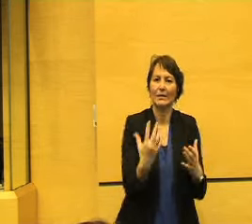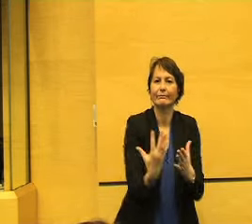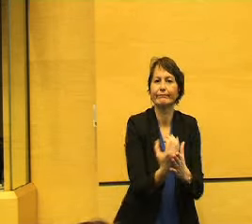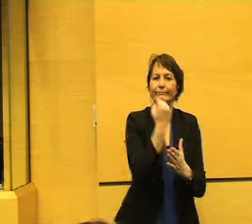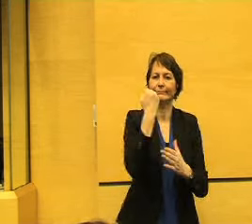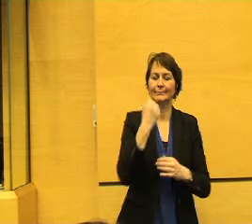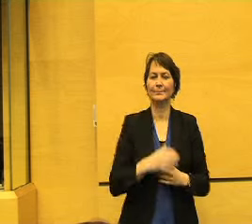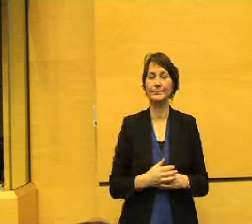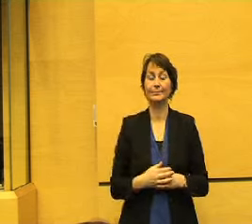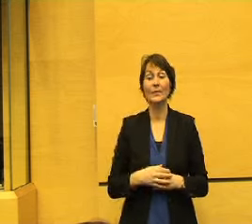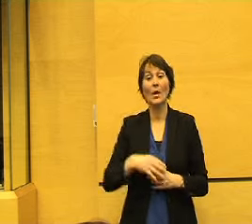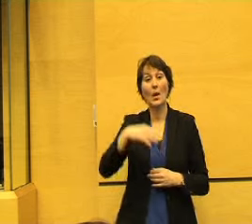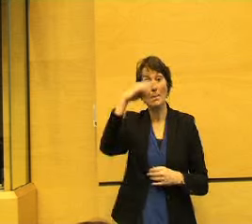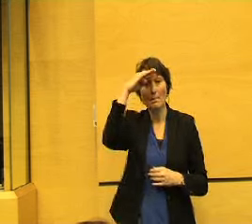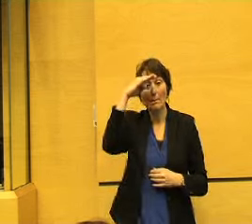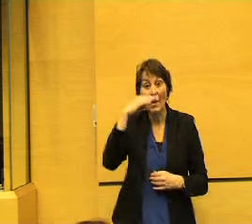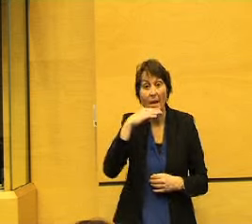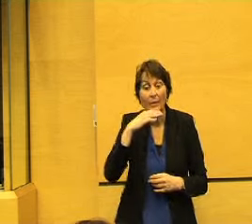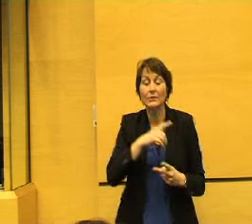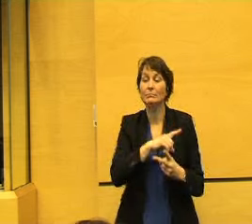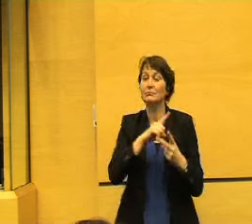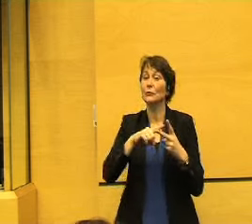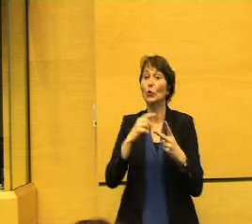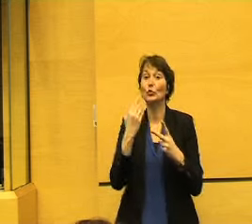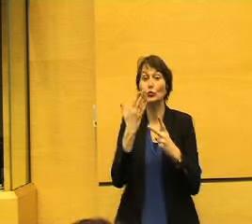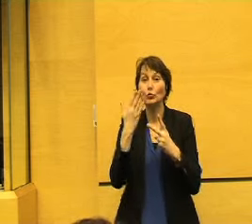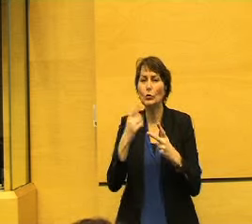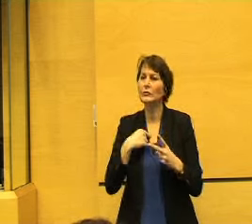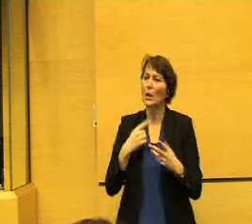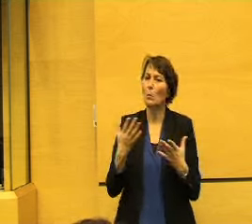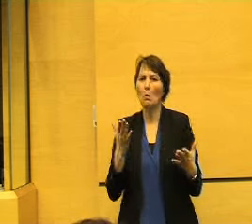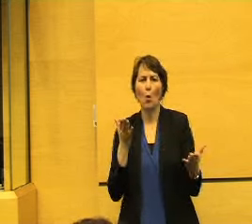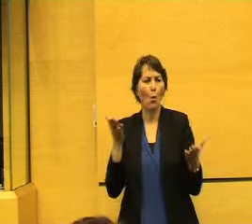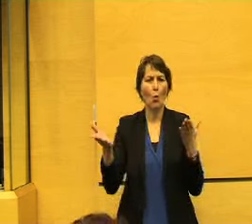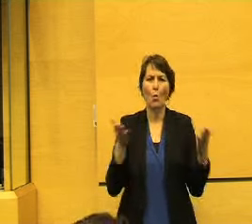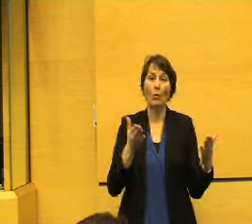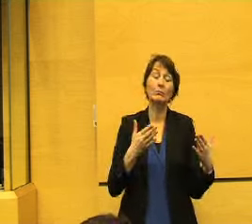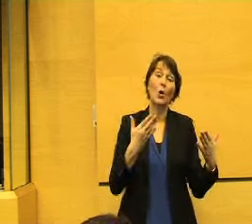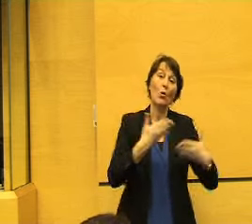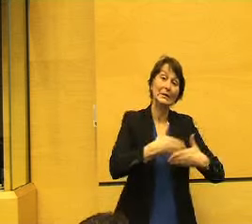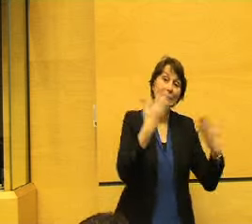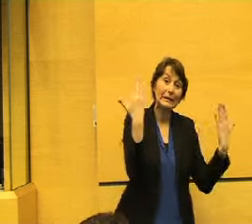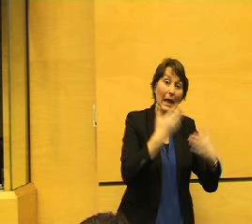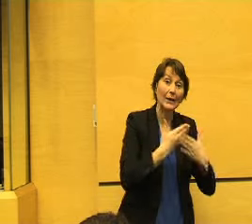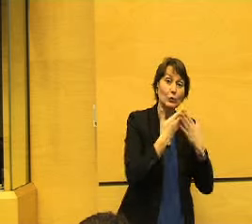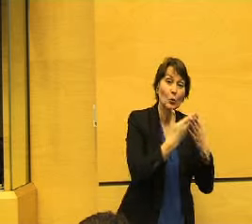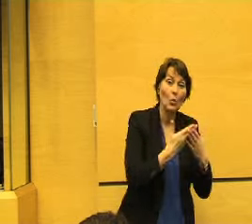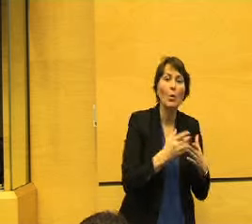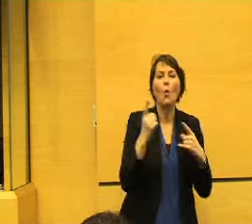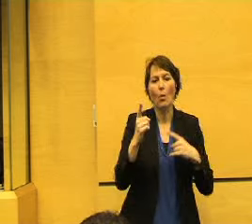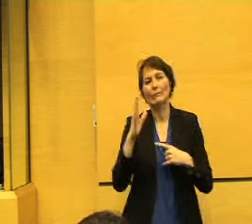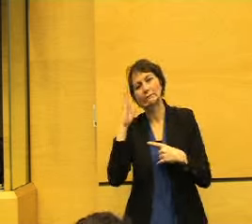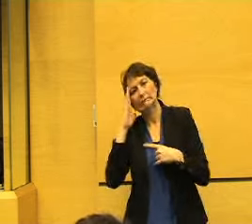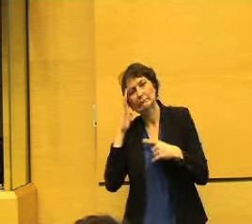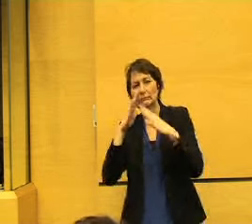parent and a student can choose between enrolling in a day school or boarding school are